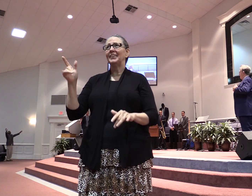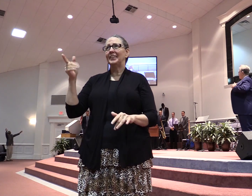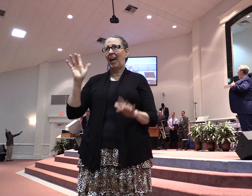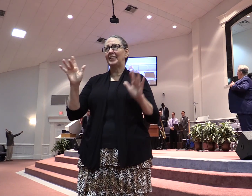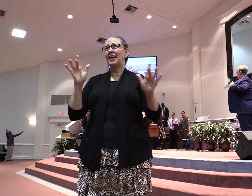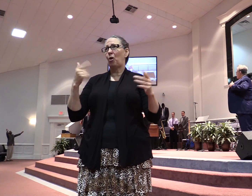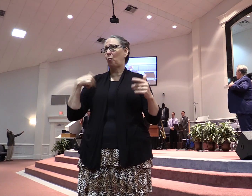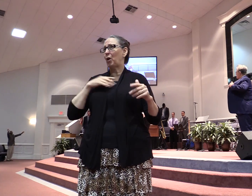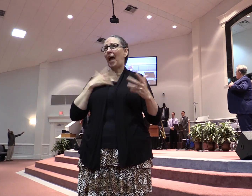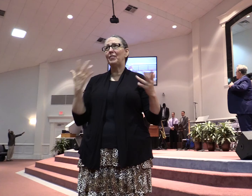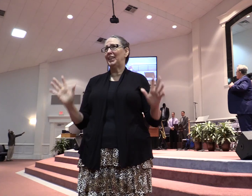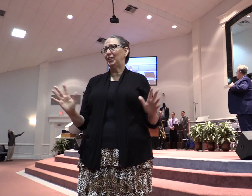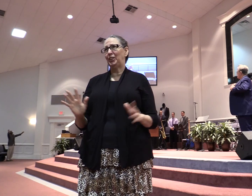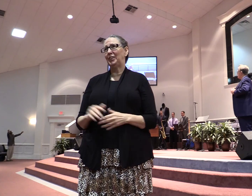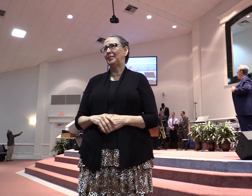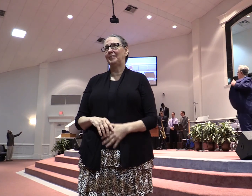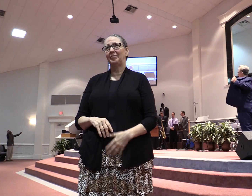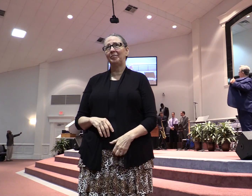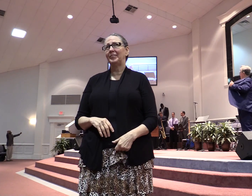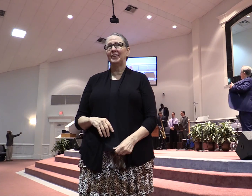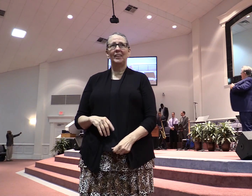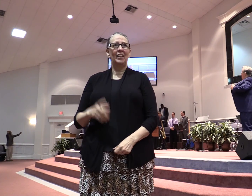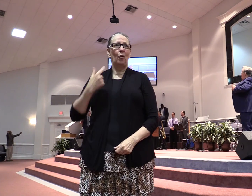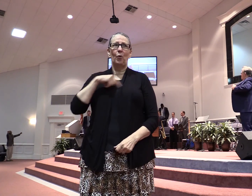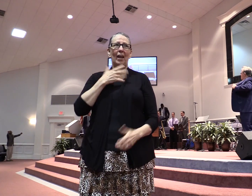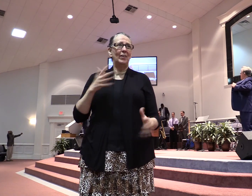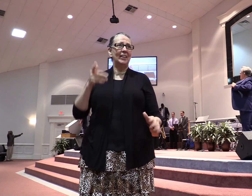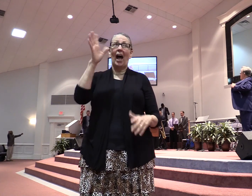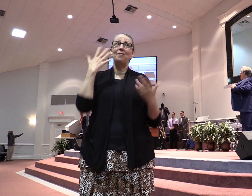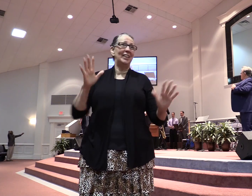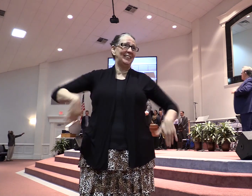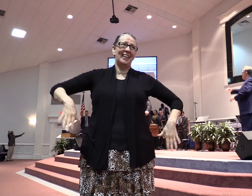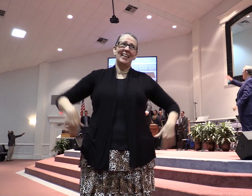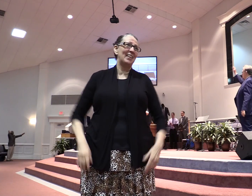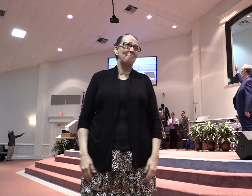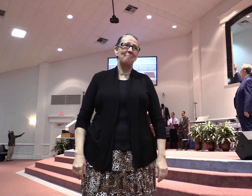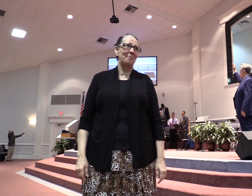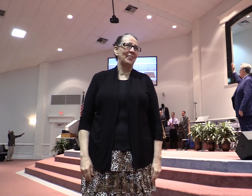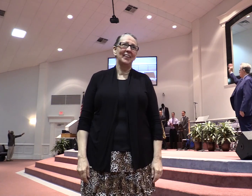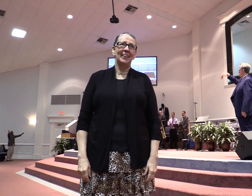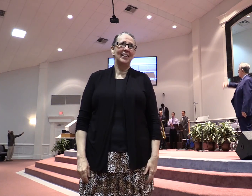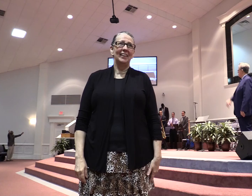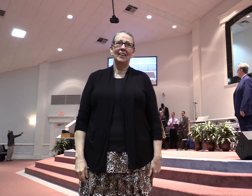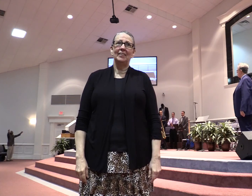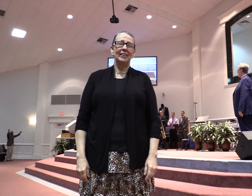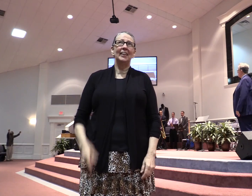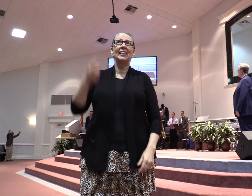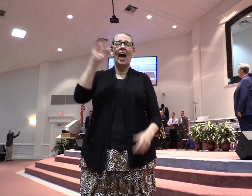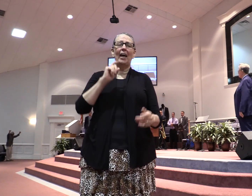It's not over. Amen. God's not finished. Amen. And turn it for